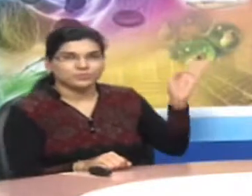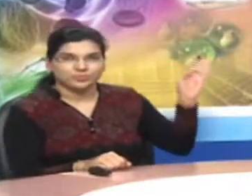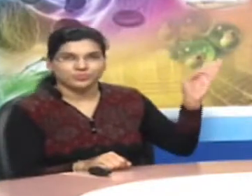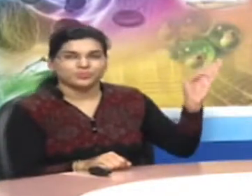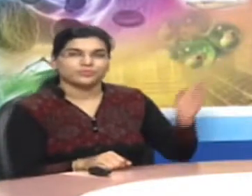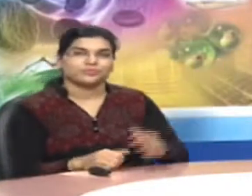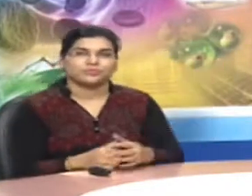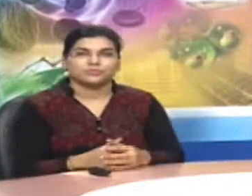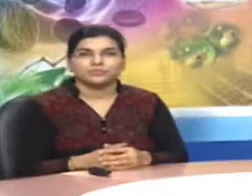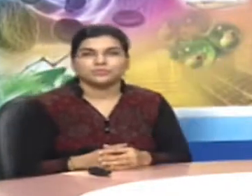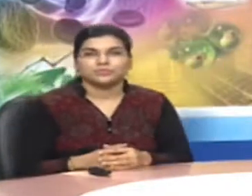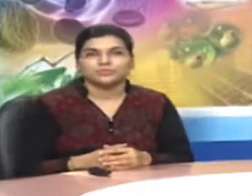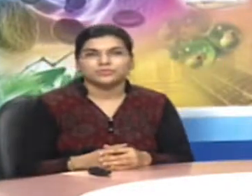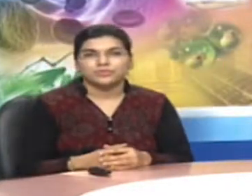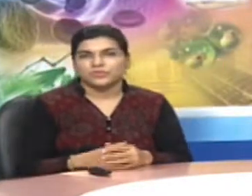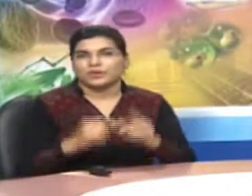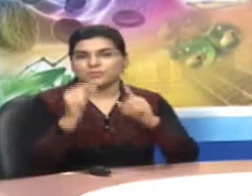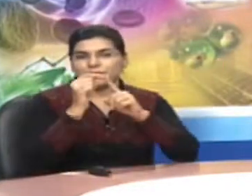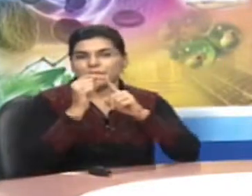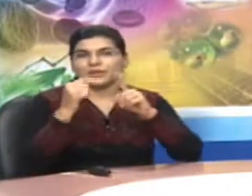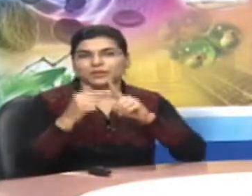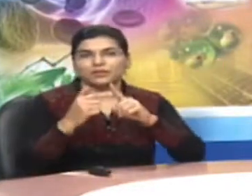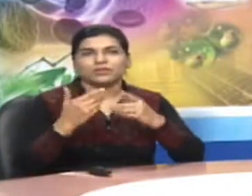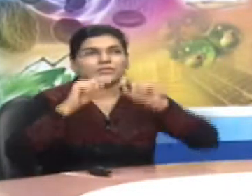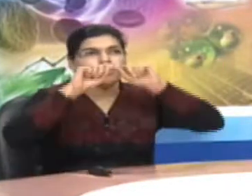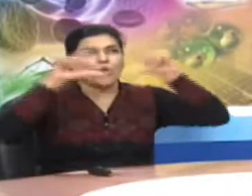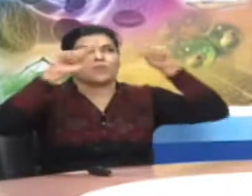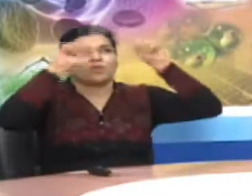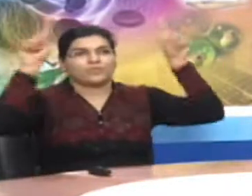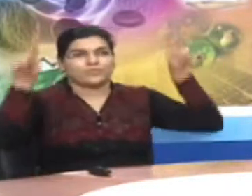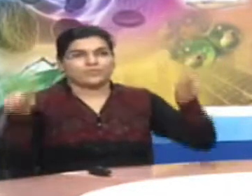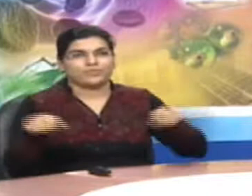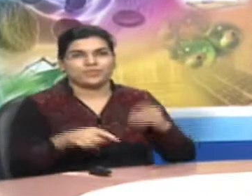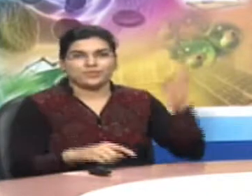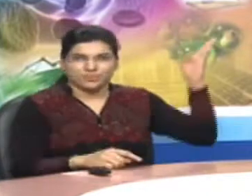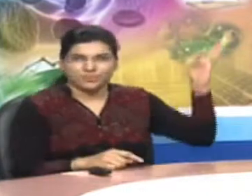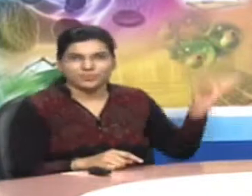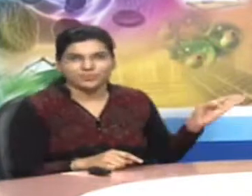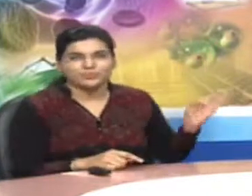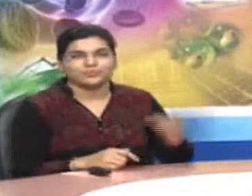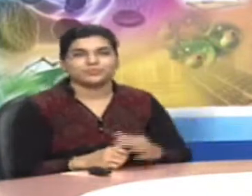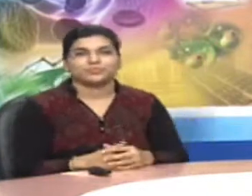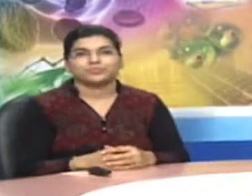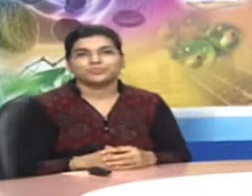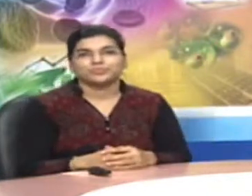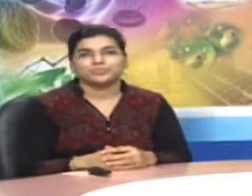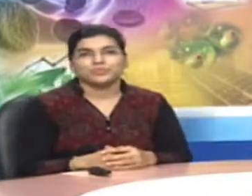After opening, you will see the same view as you see in the slide.